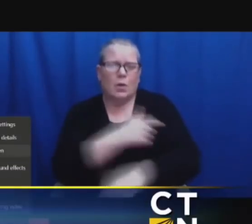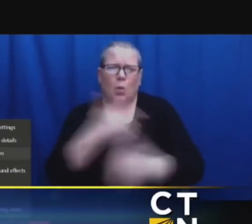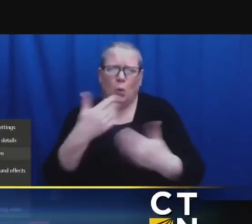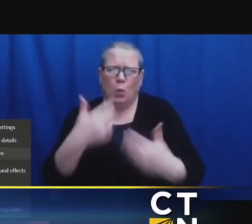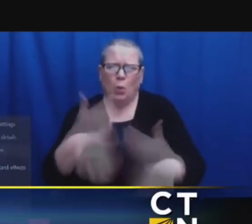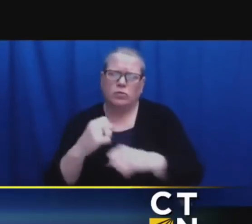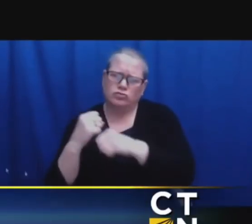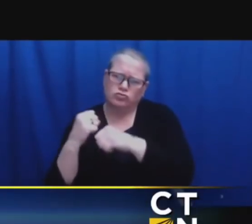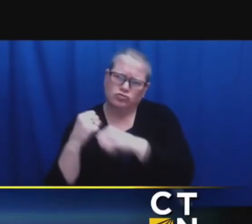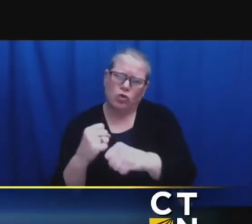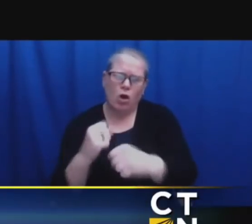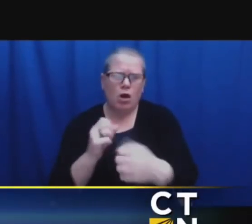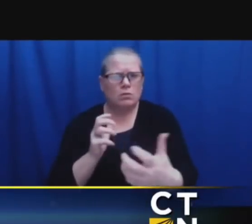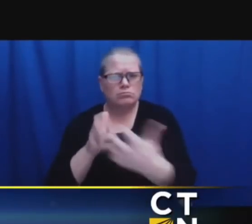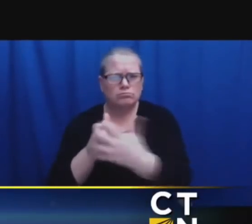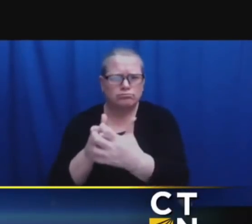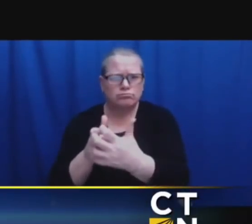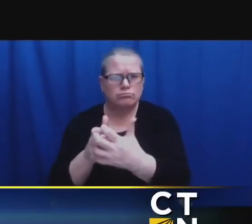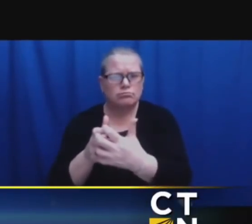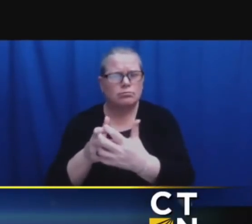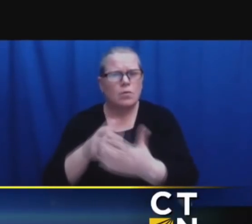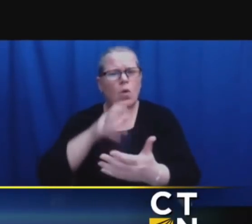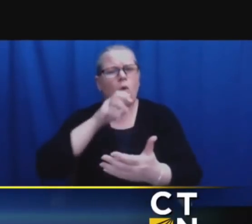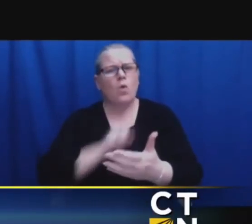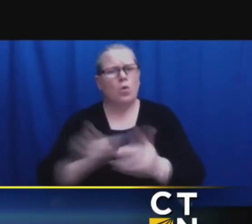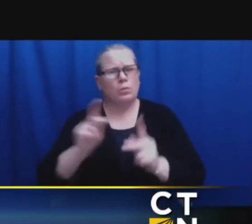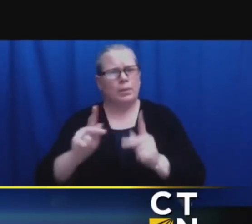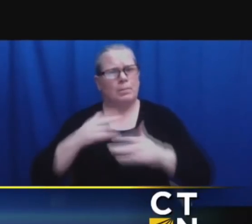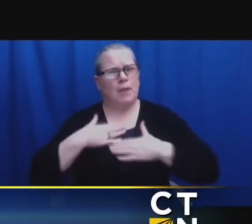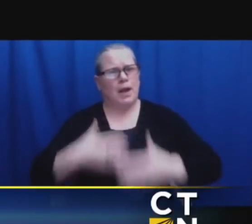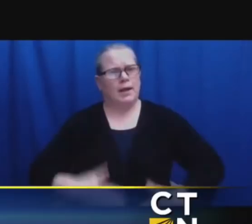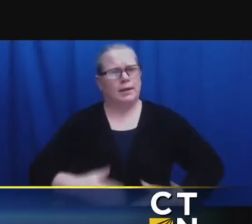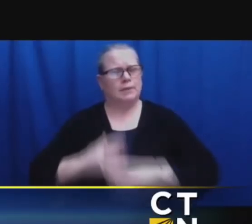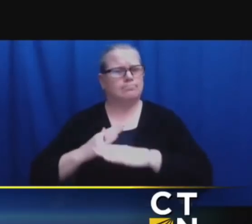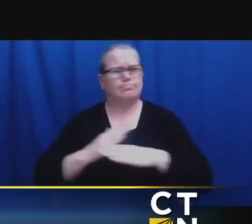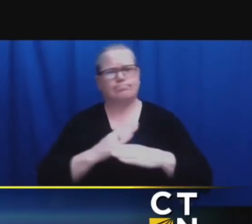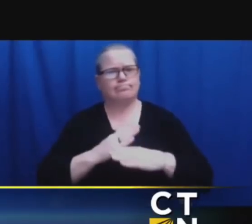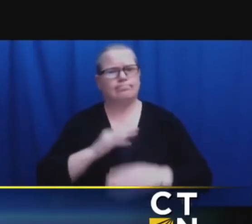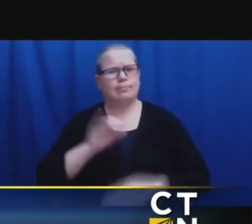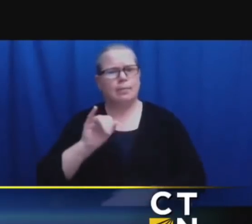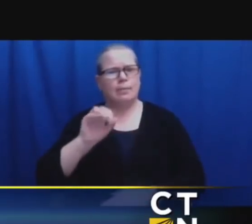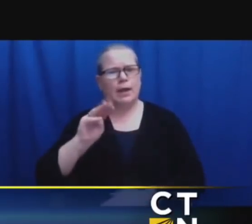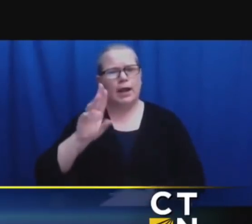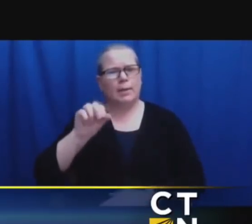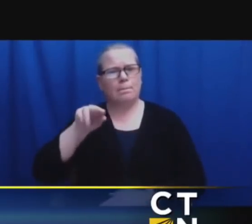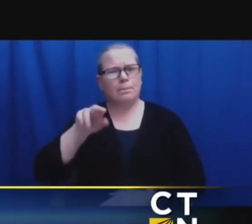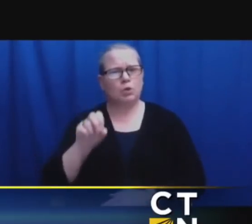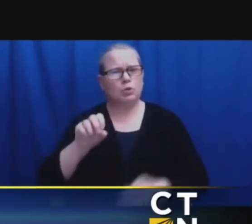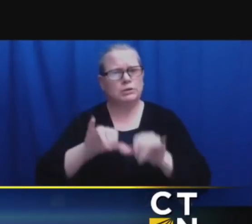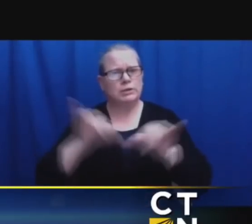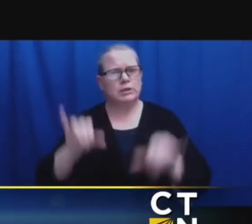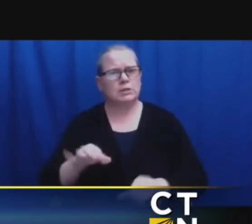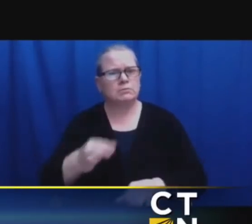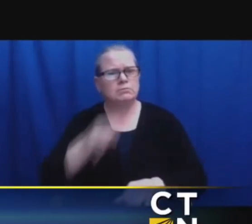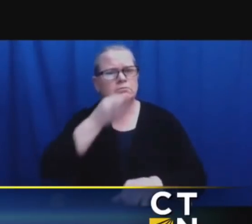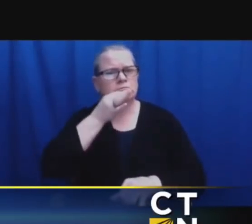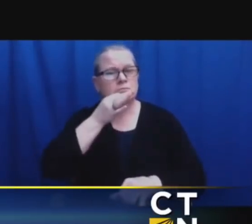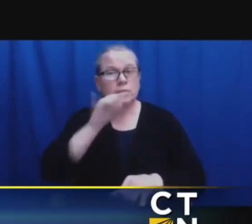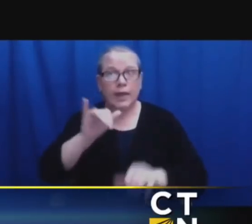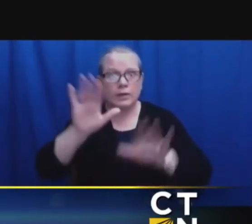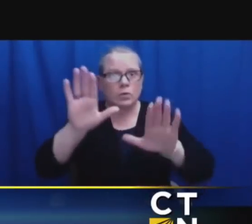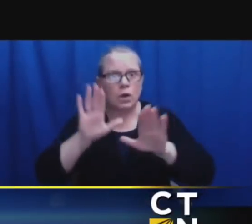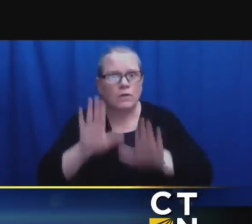in older individuals. And isn't that fantastic? When we look at COVID disease,